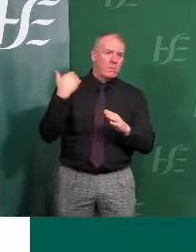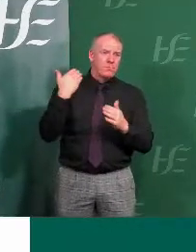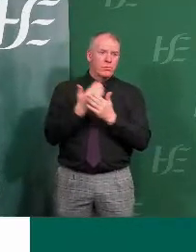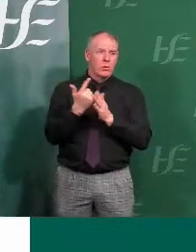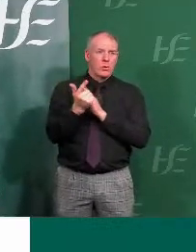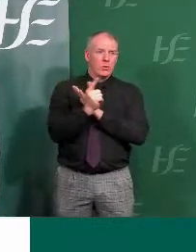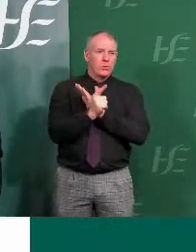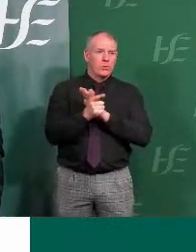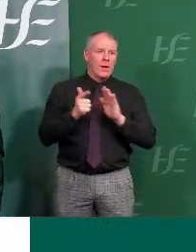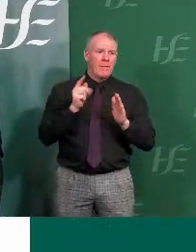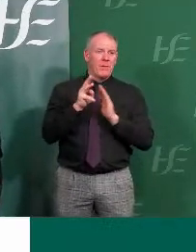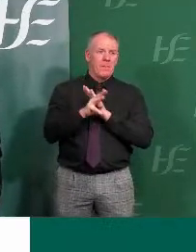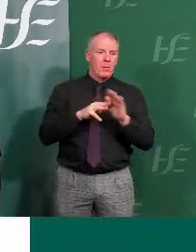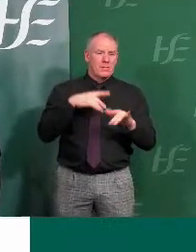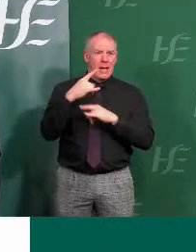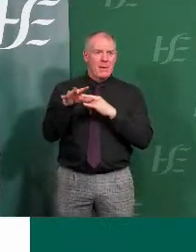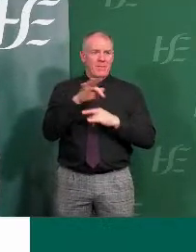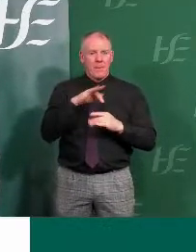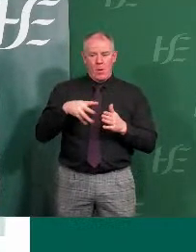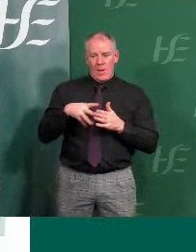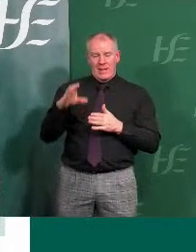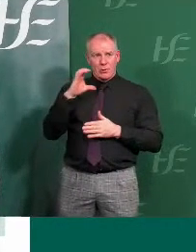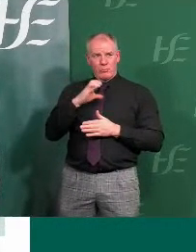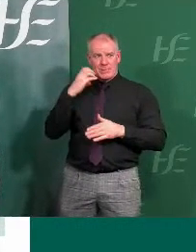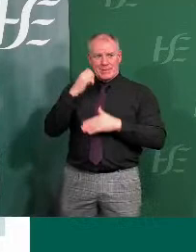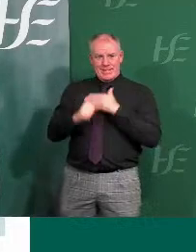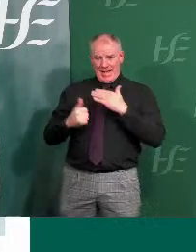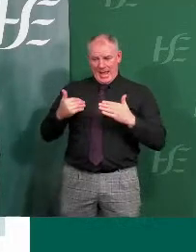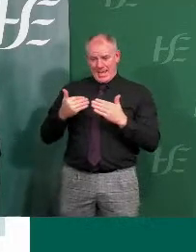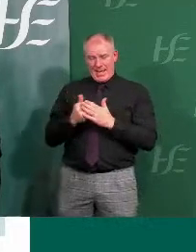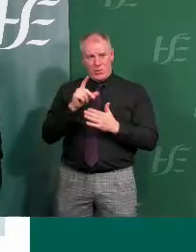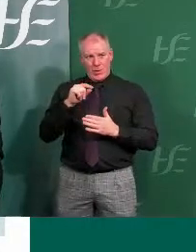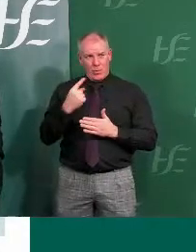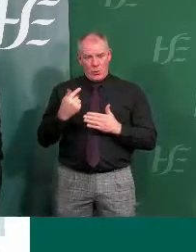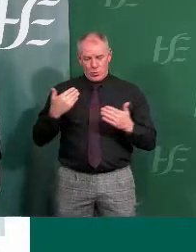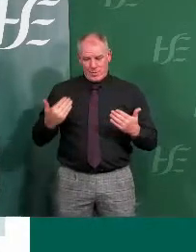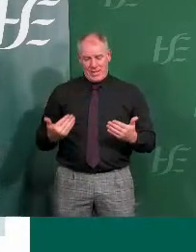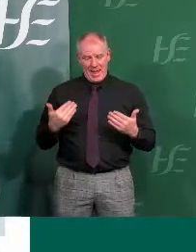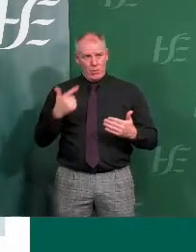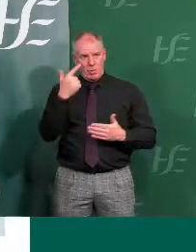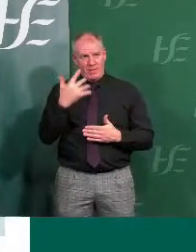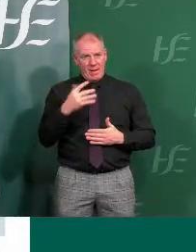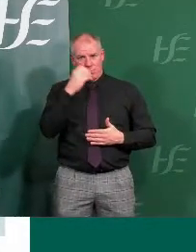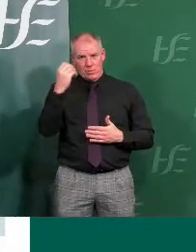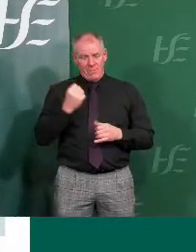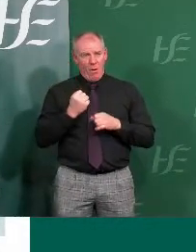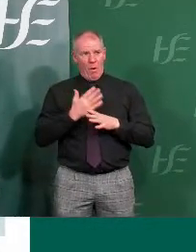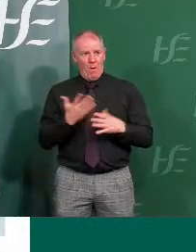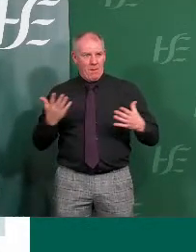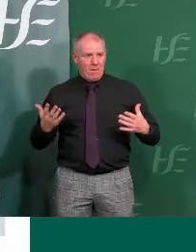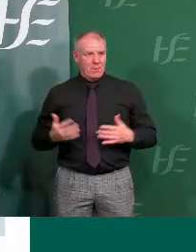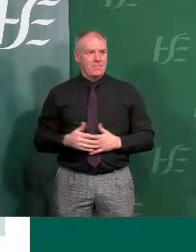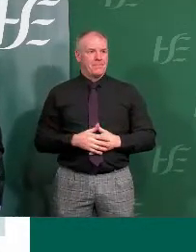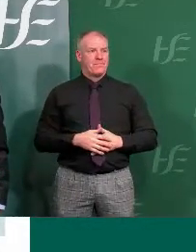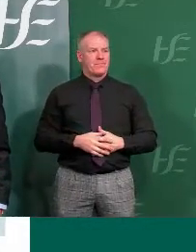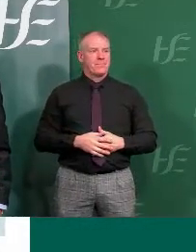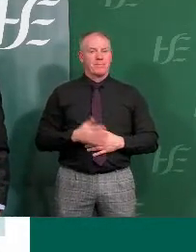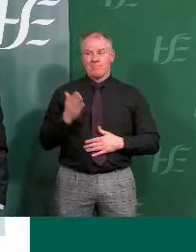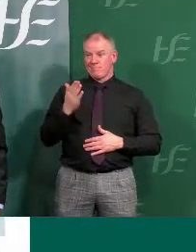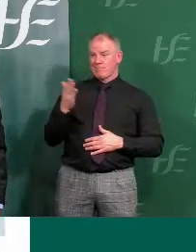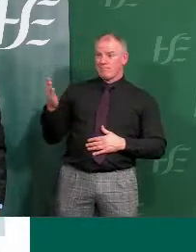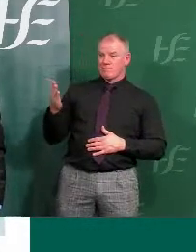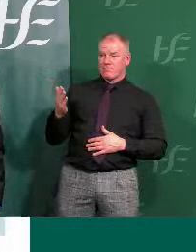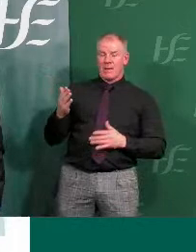occurred since Christmas Day 2021. Looking at the demographics, some health